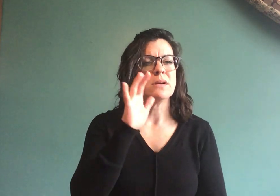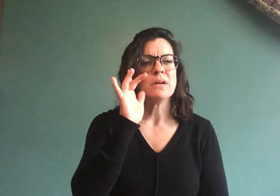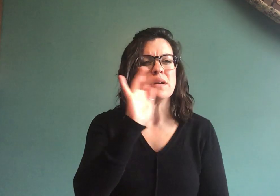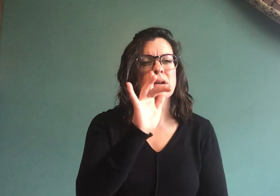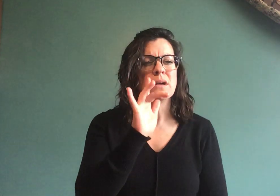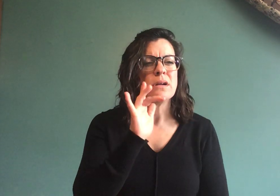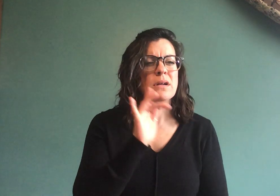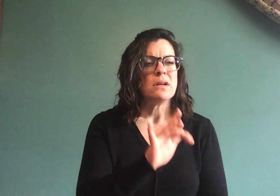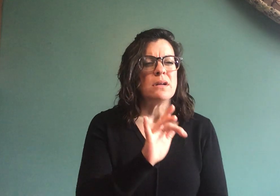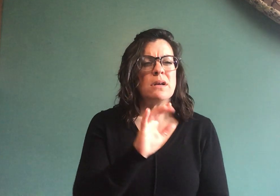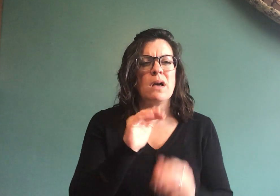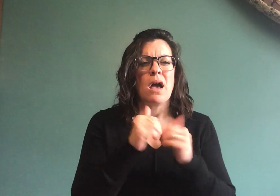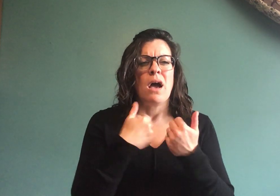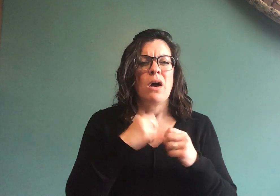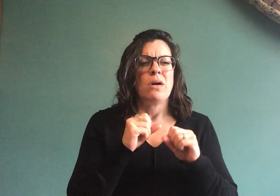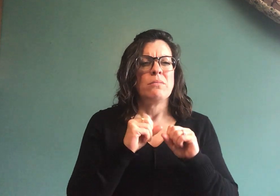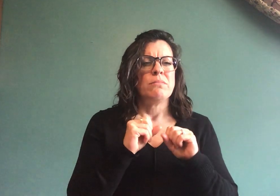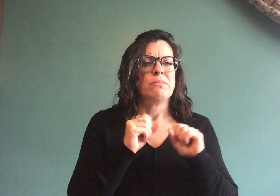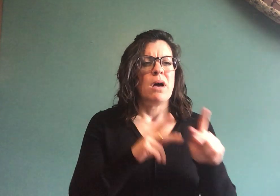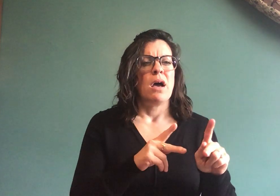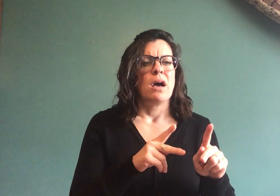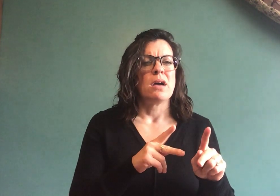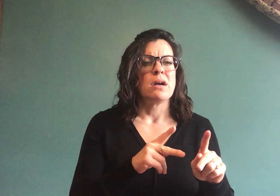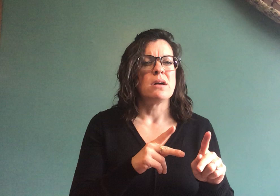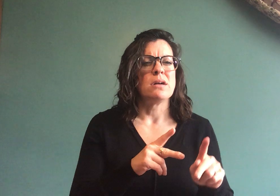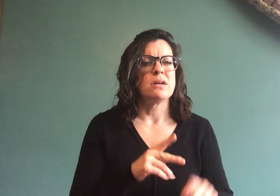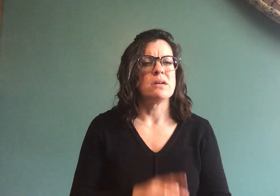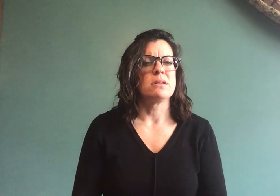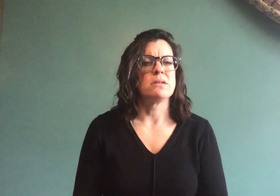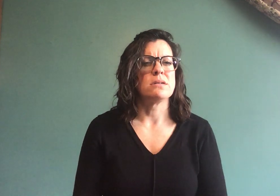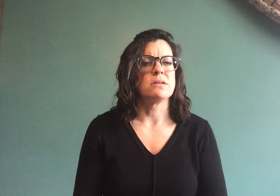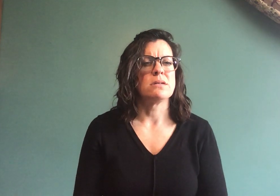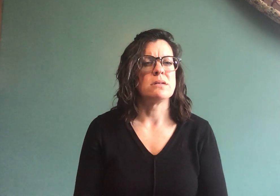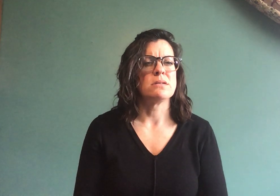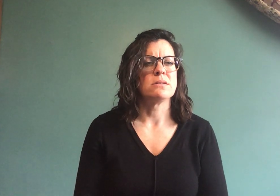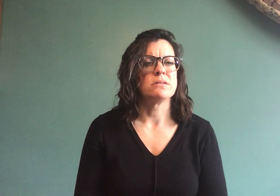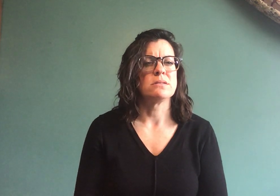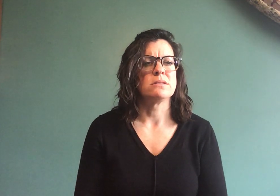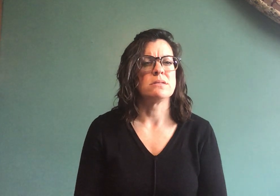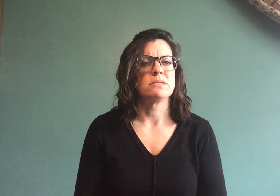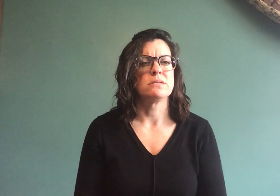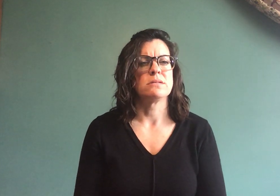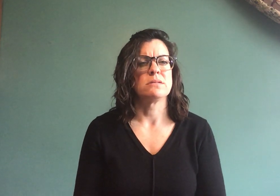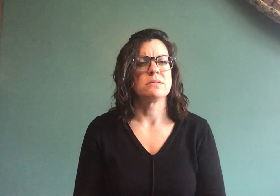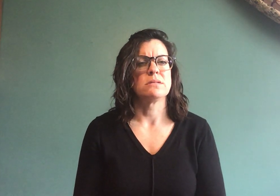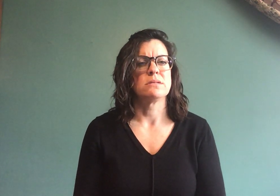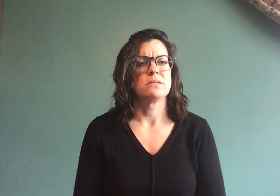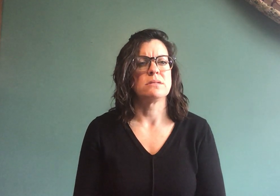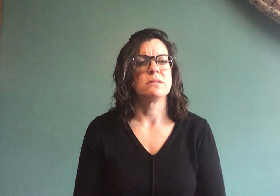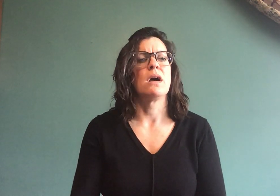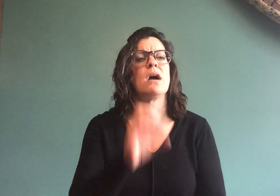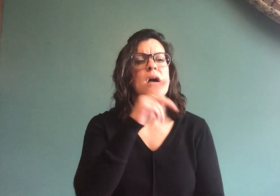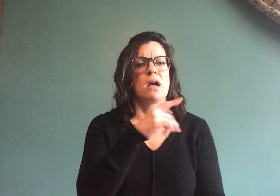that how I do it? Yeah, there you go. Now I got everybody on the screen. That's pretty cool. All right, I can see everybody now, but that's